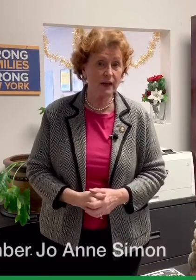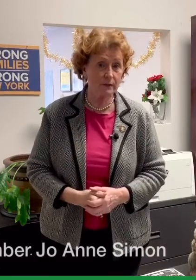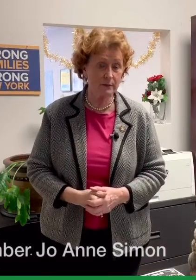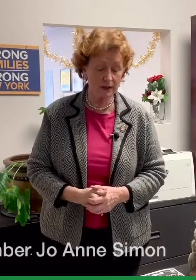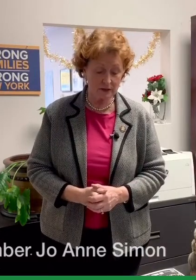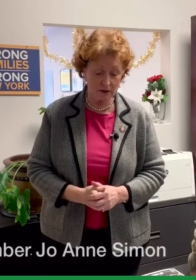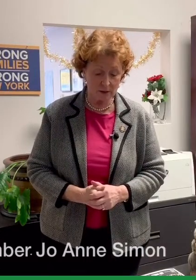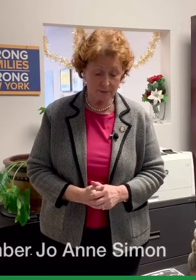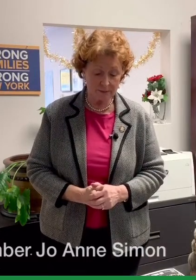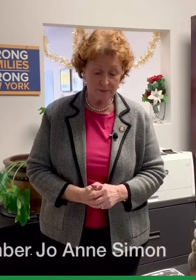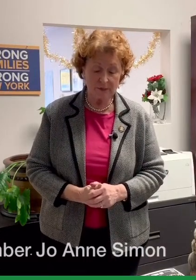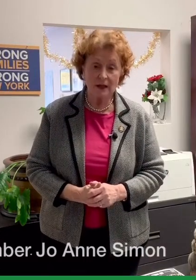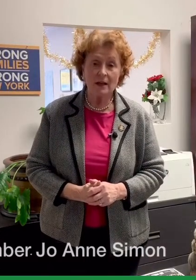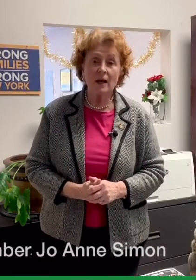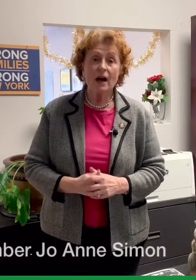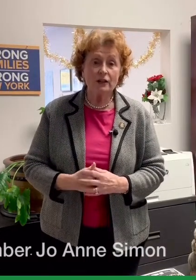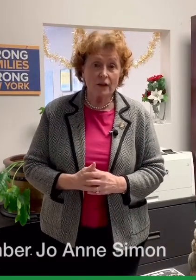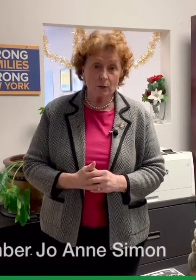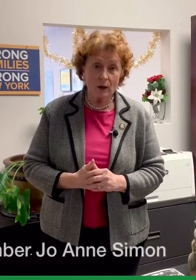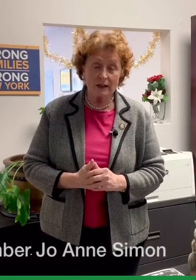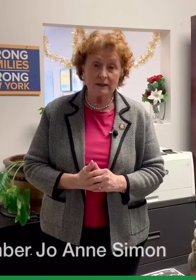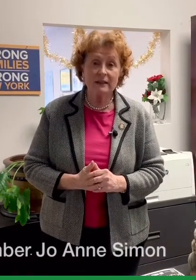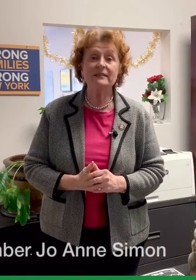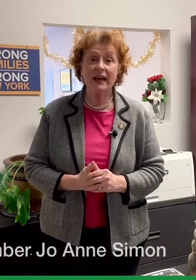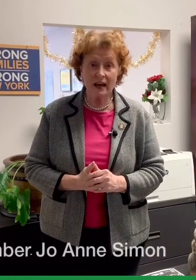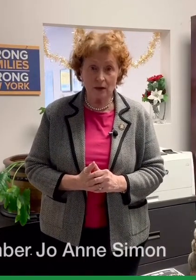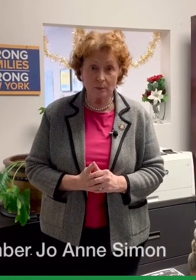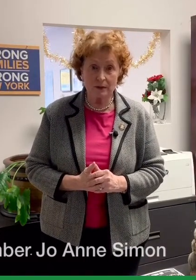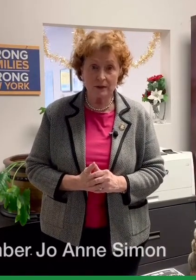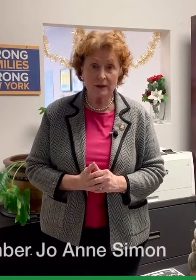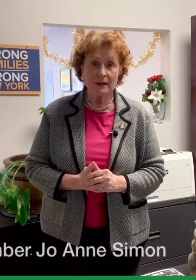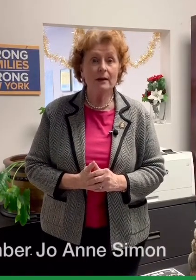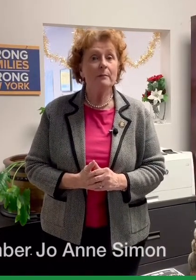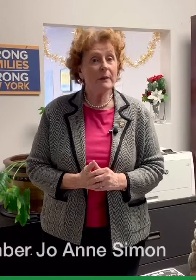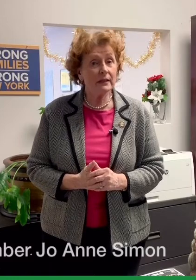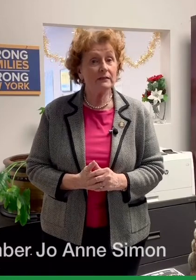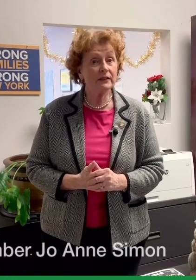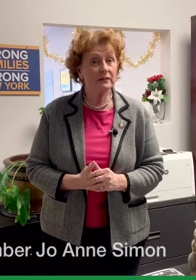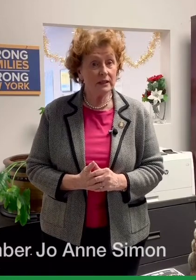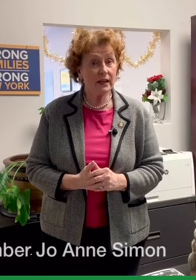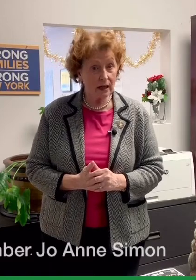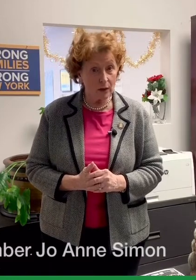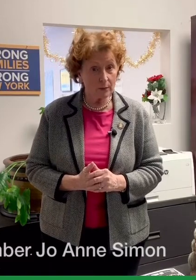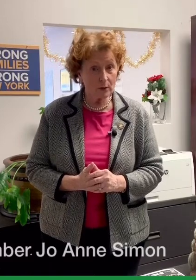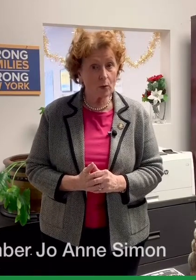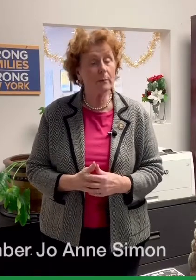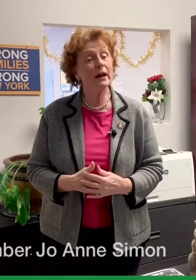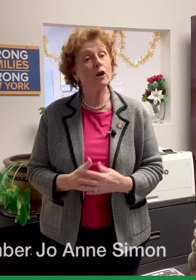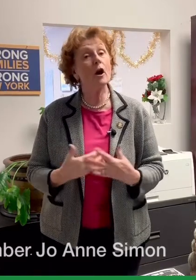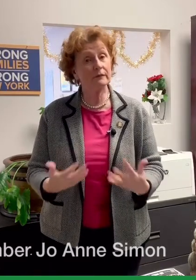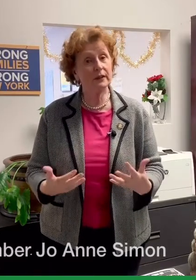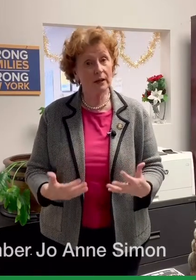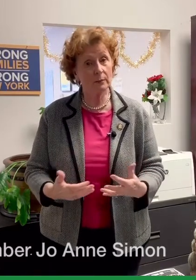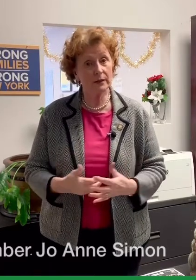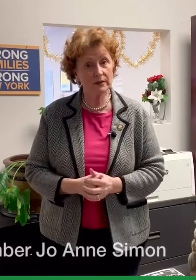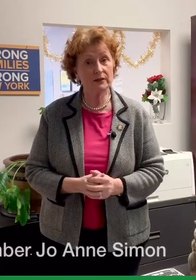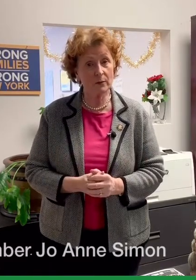everybody to know. Another one is help. Many of us need help or might offer help to someone